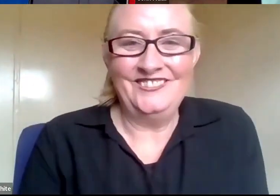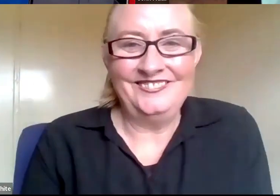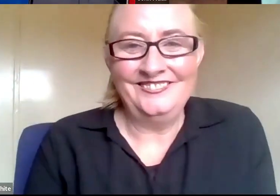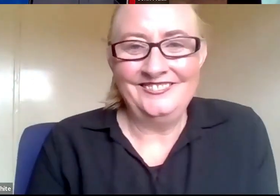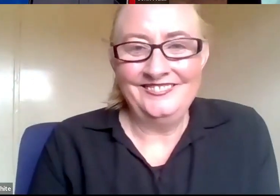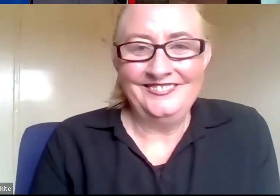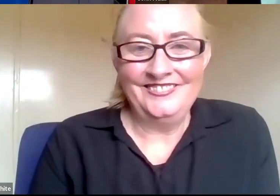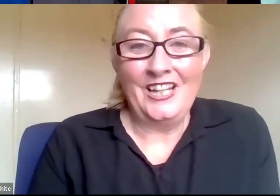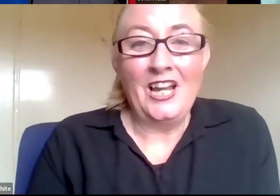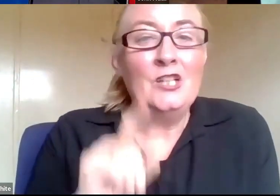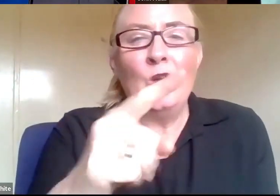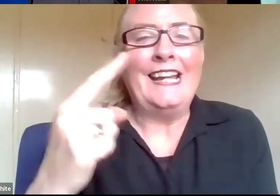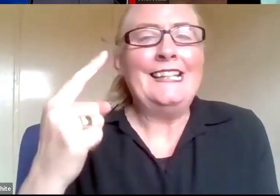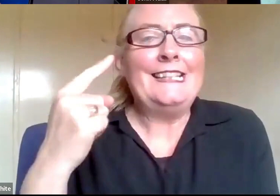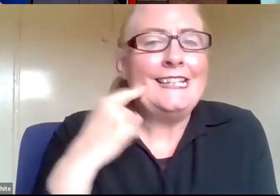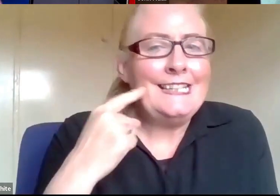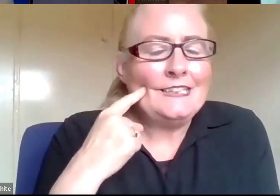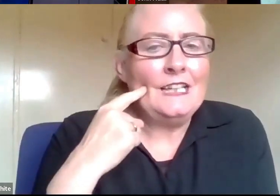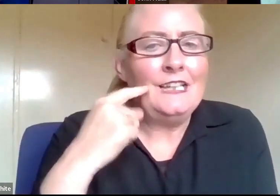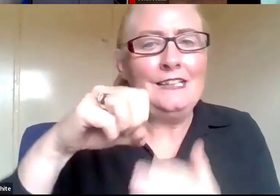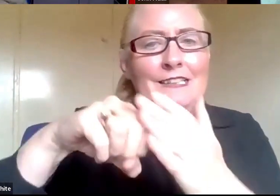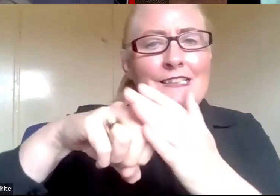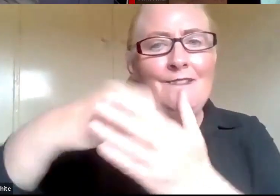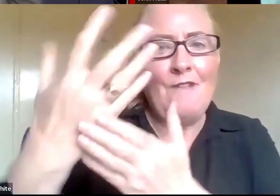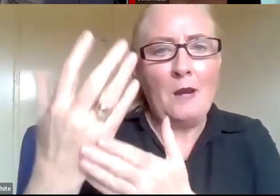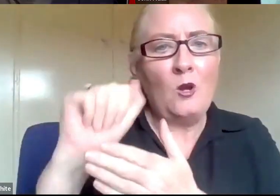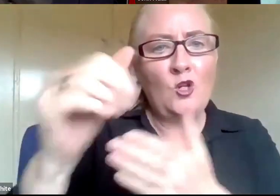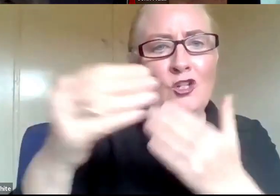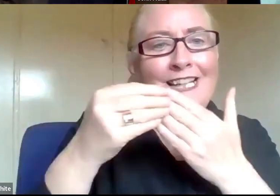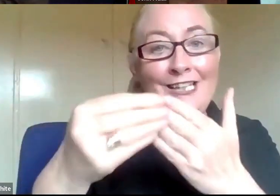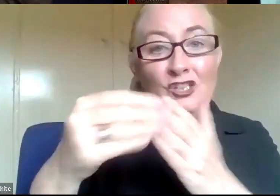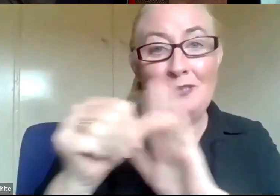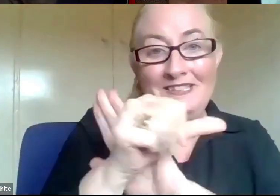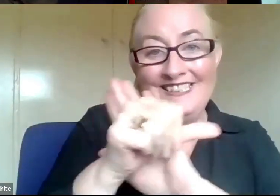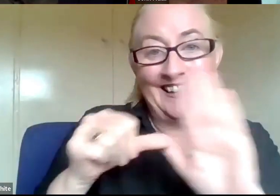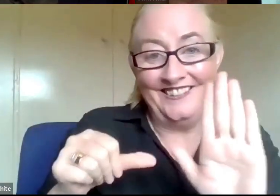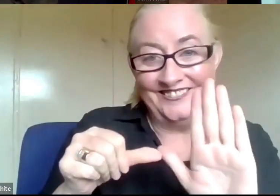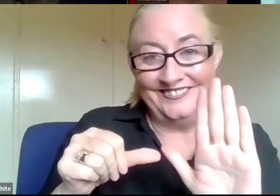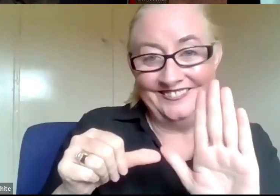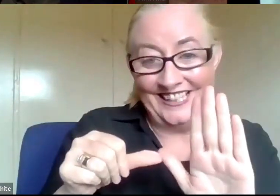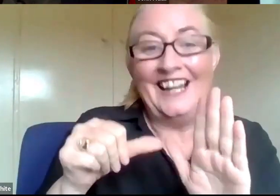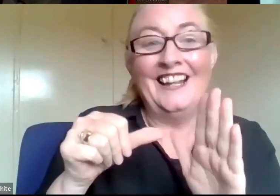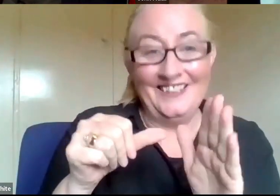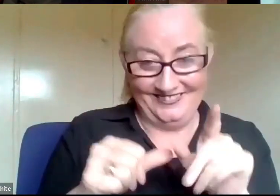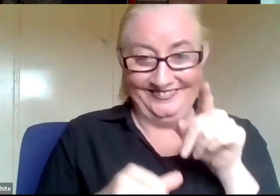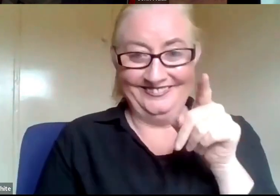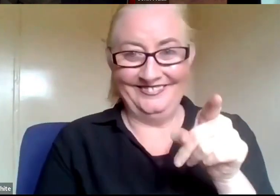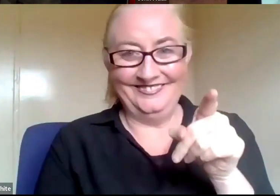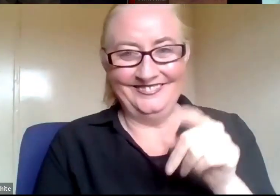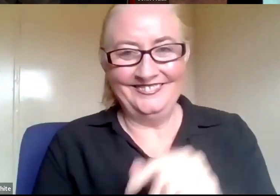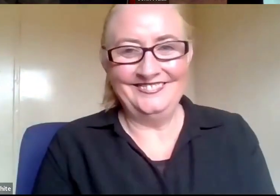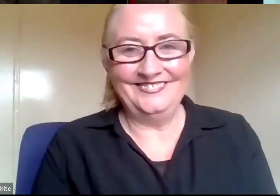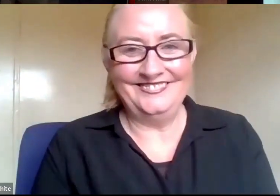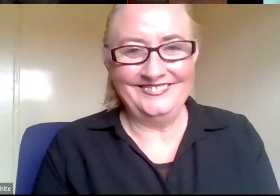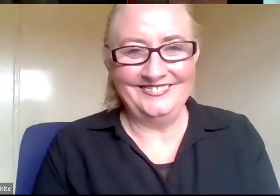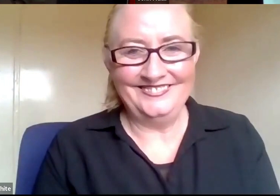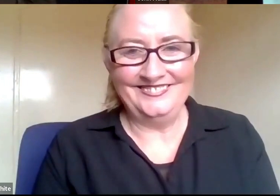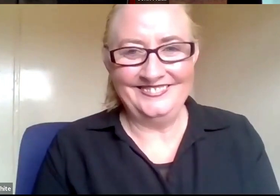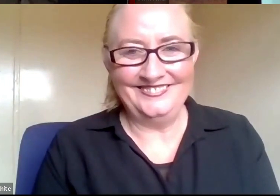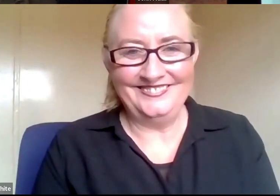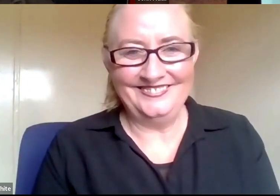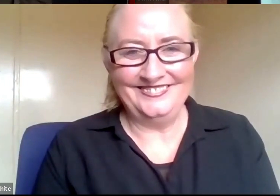Skills, which is a Kogan page book. Yeah, Stuart's holding